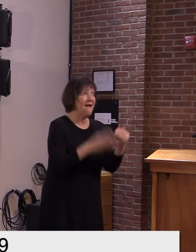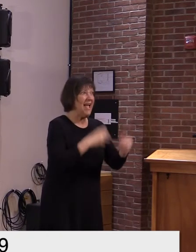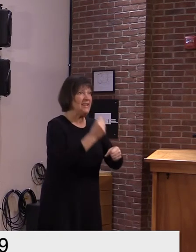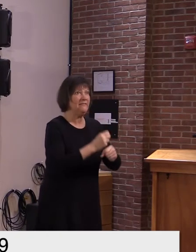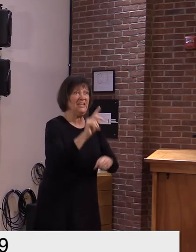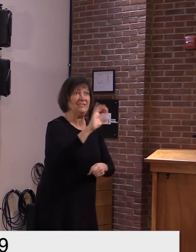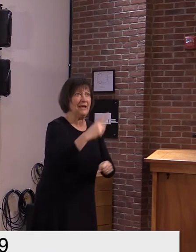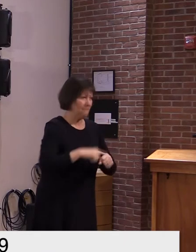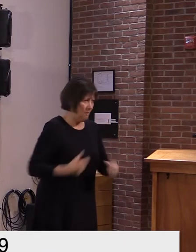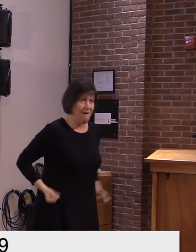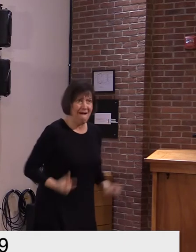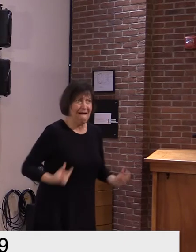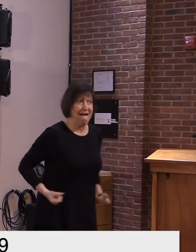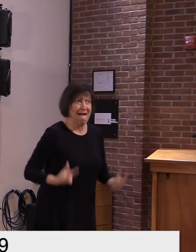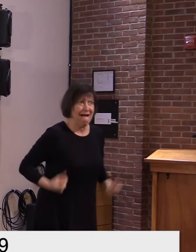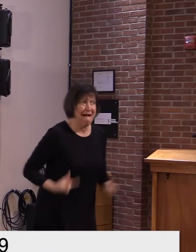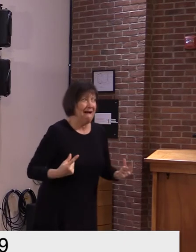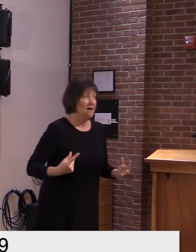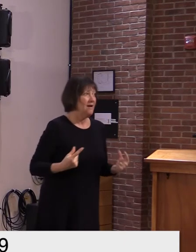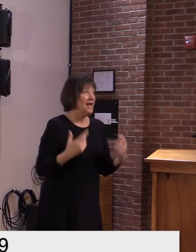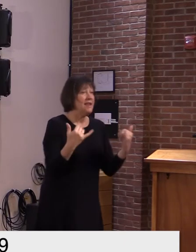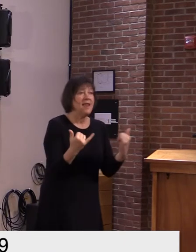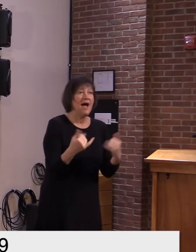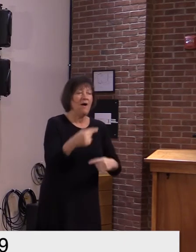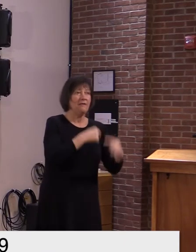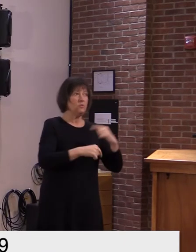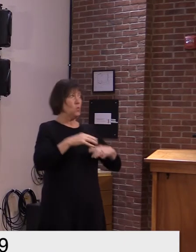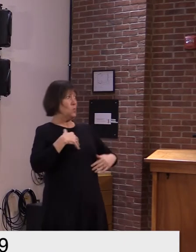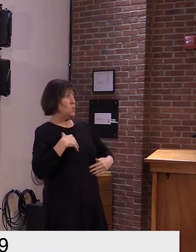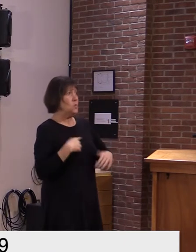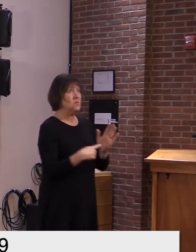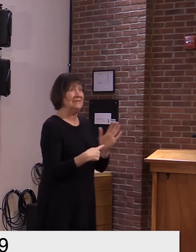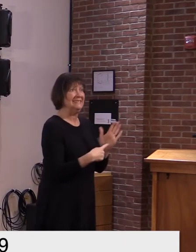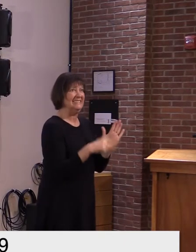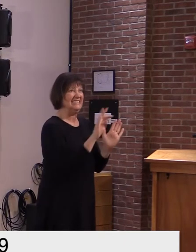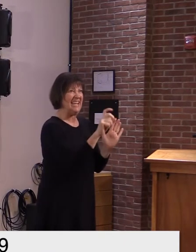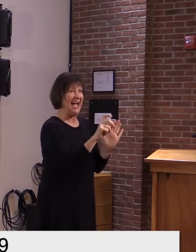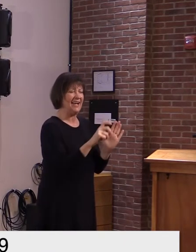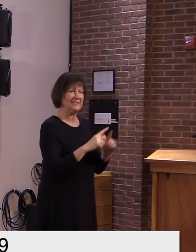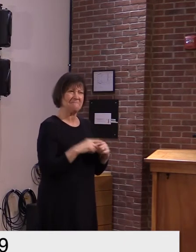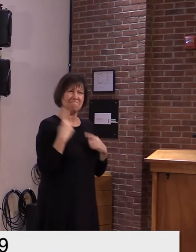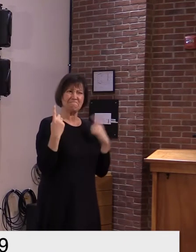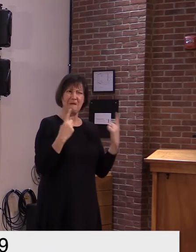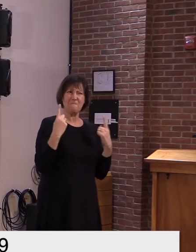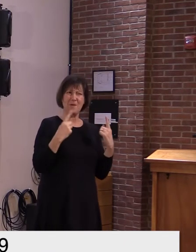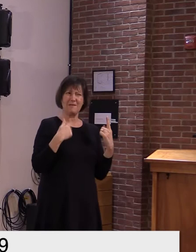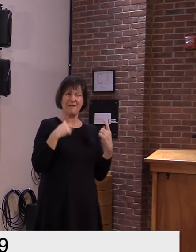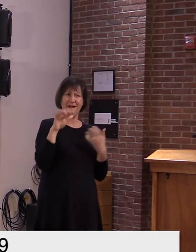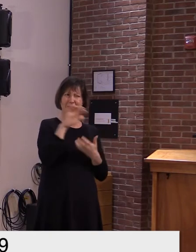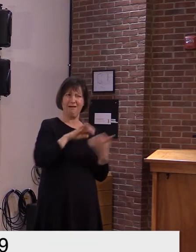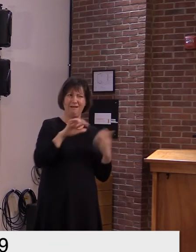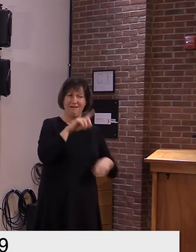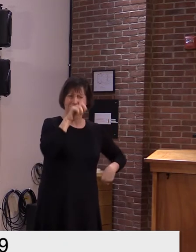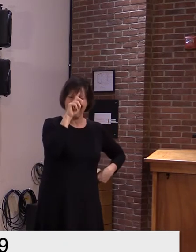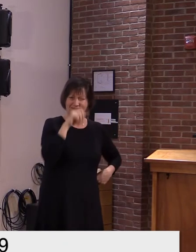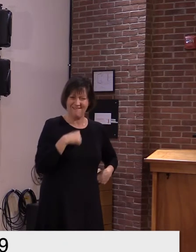money and now they have to give some of it back in taxes, or they think they do. And I'm wondering, it's not clear to me how that is sugared